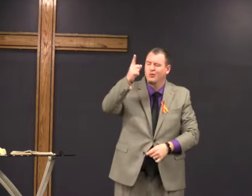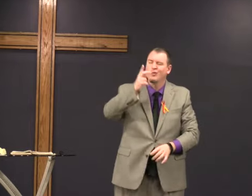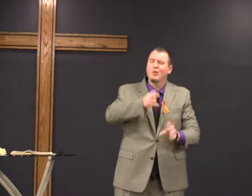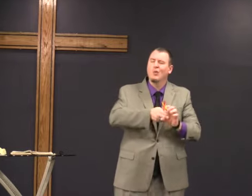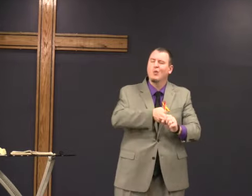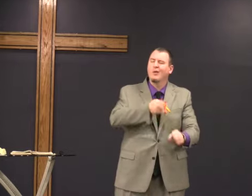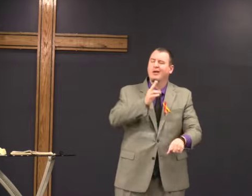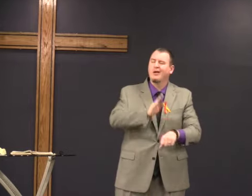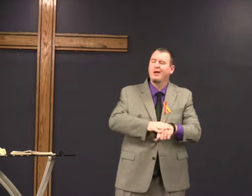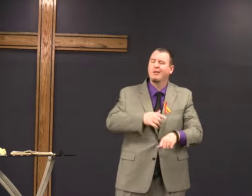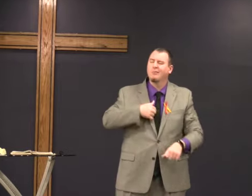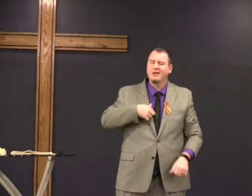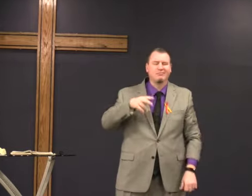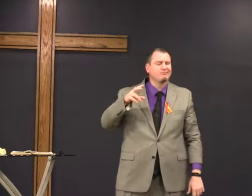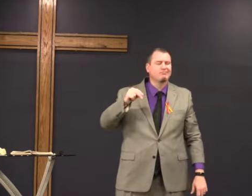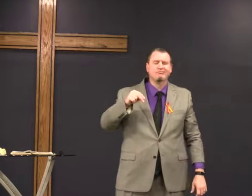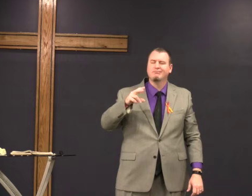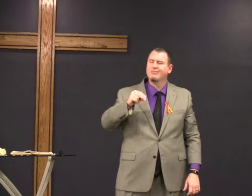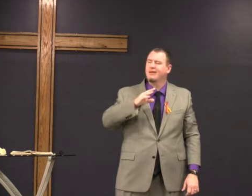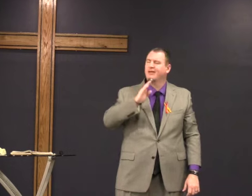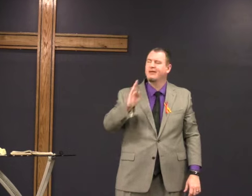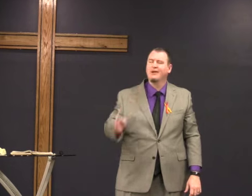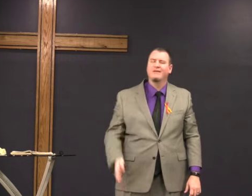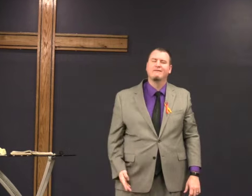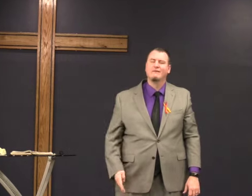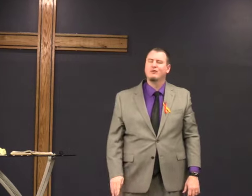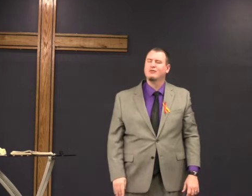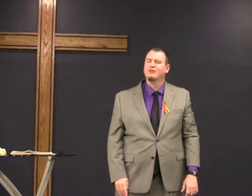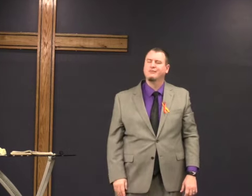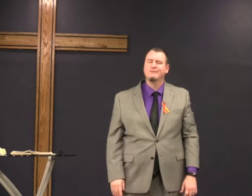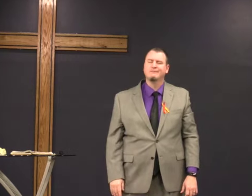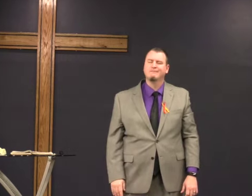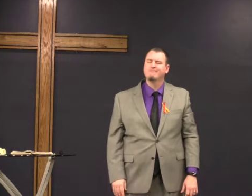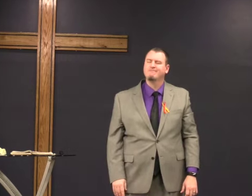God, I'm thankful that you have never quit on me.